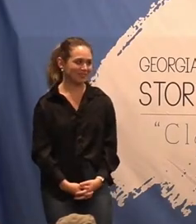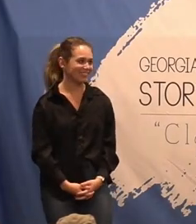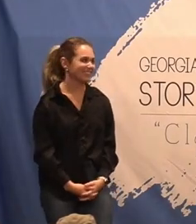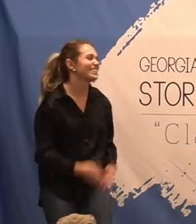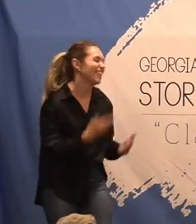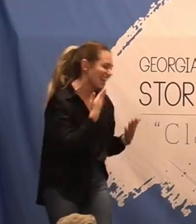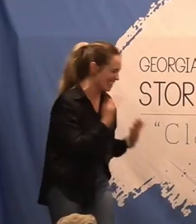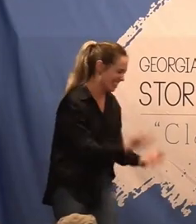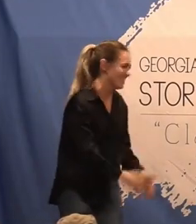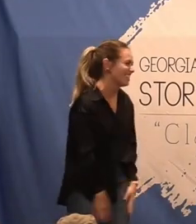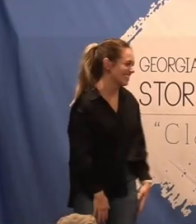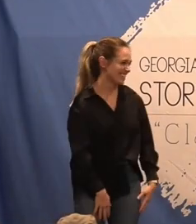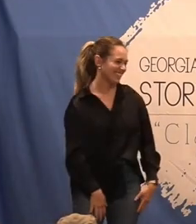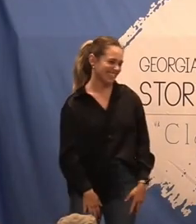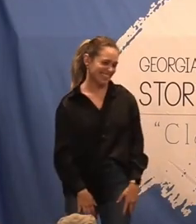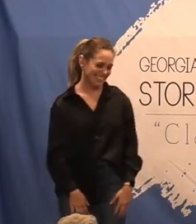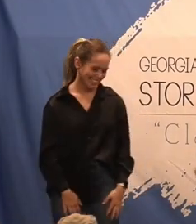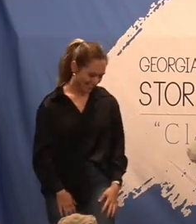Thank you, dear.